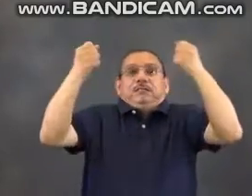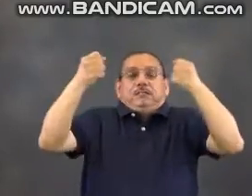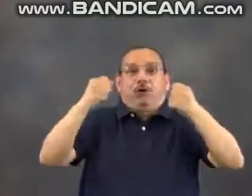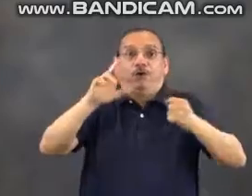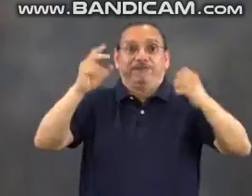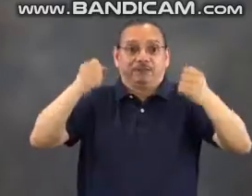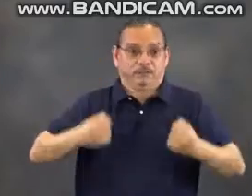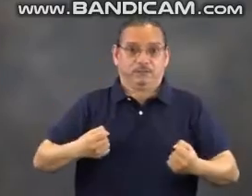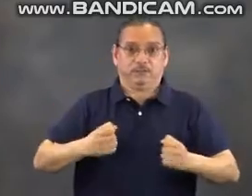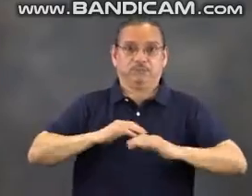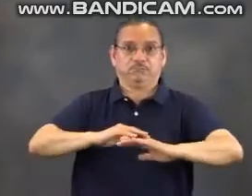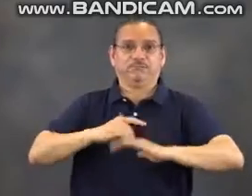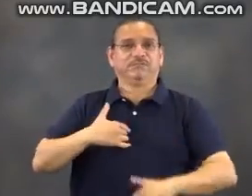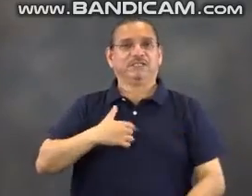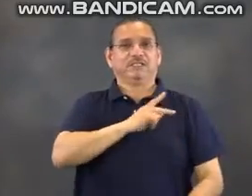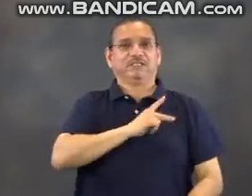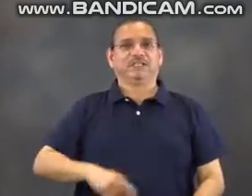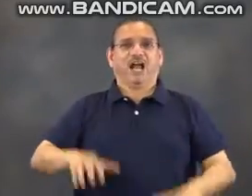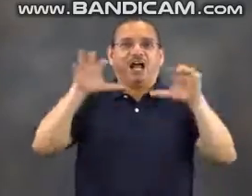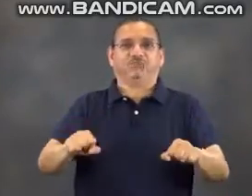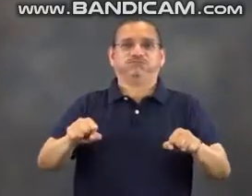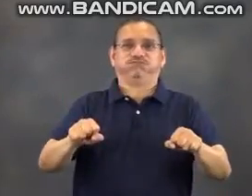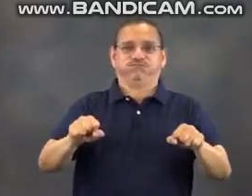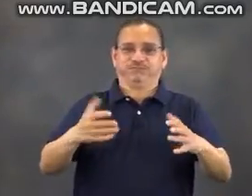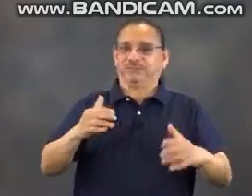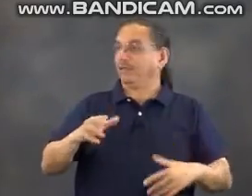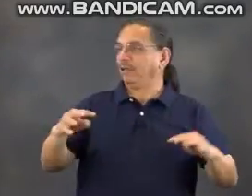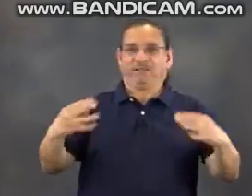After that three months, I drove a car again and it felt awkward.